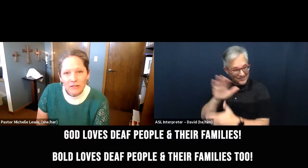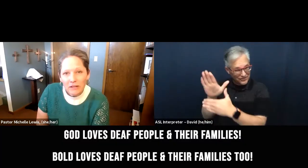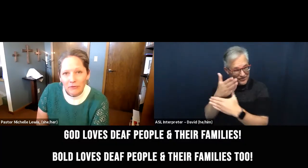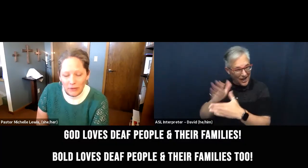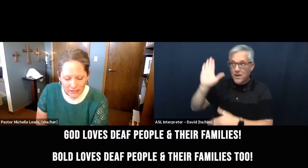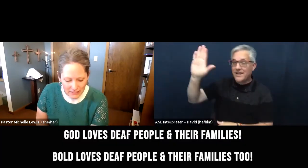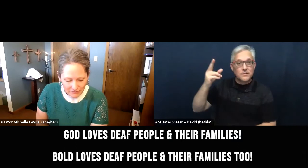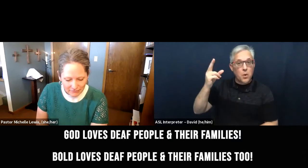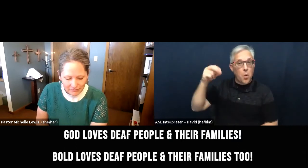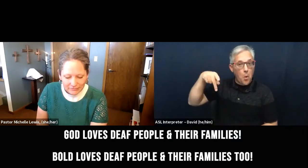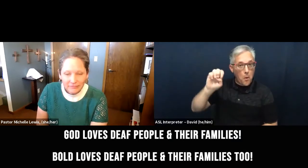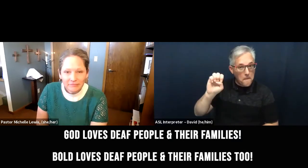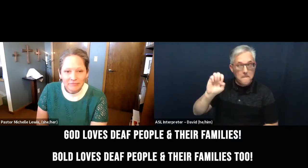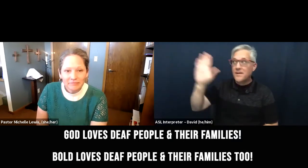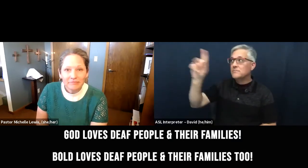and with their loved ones.